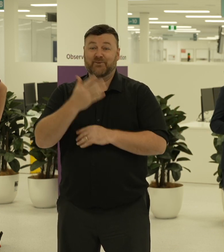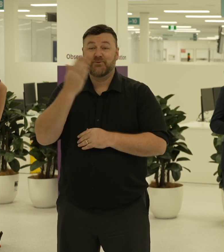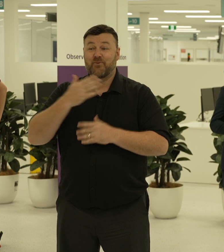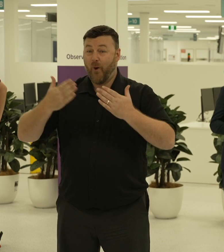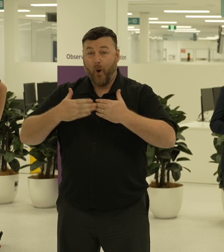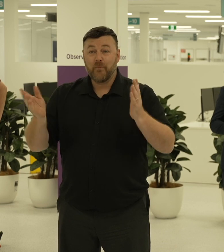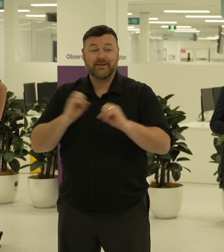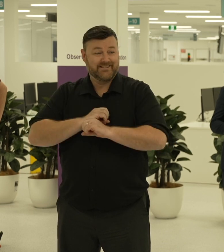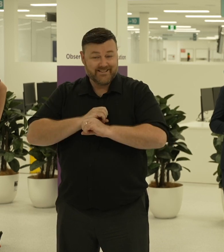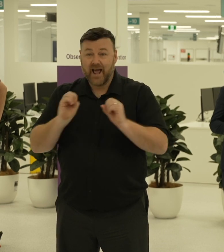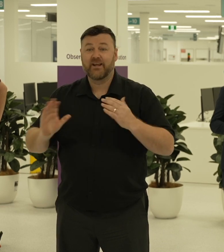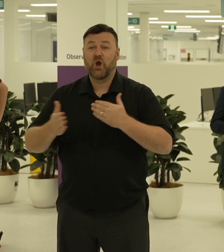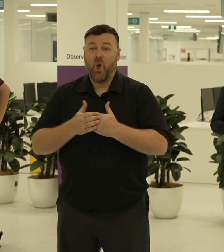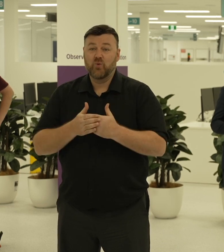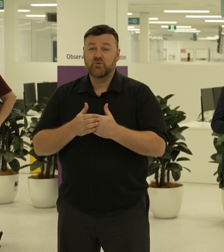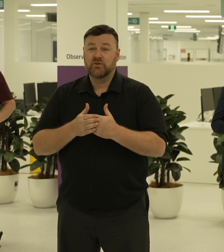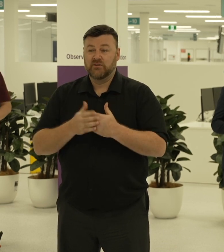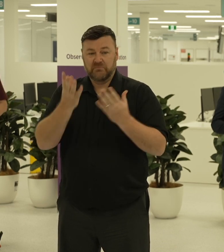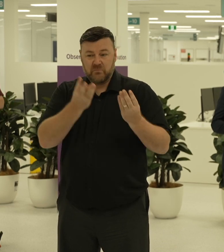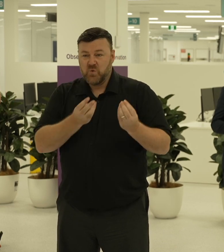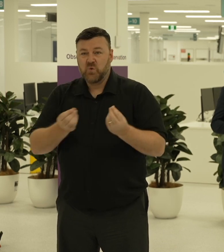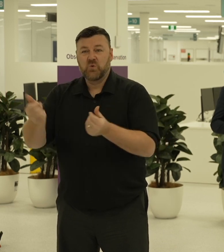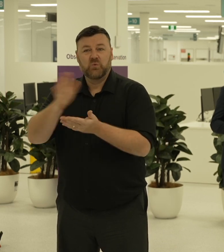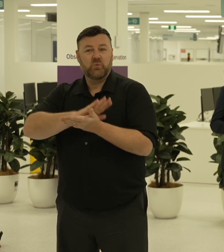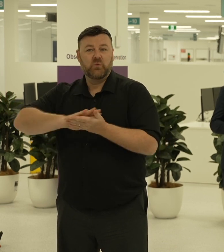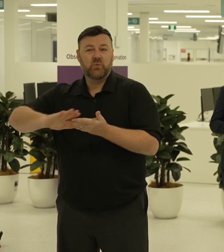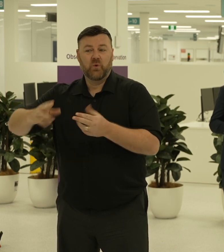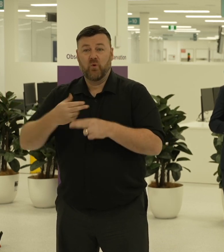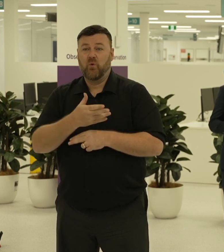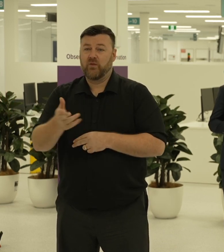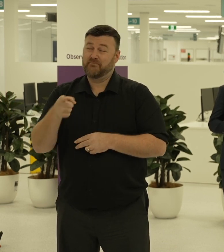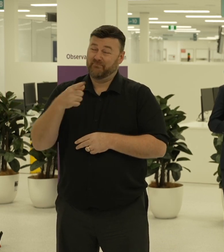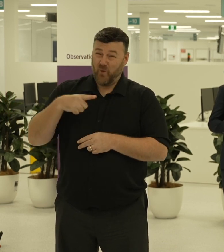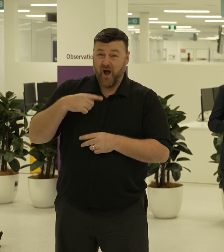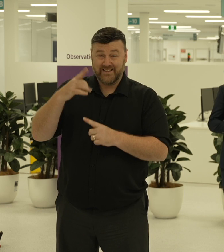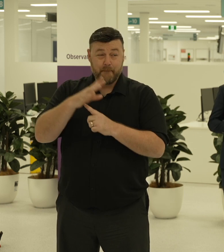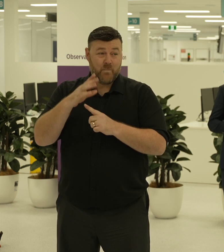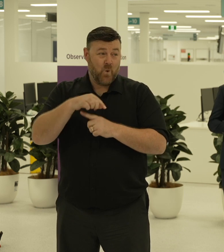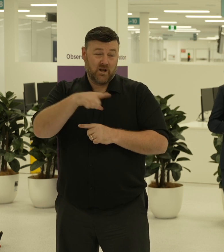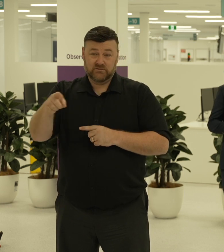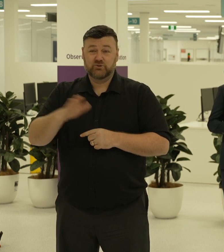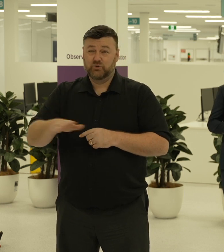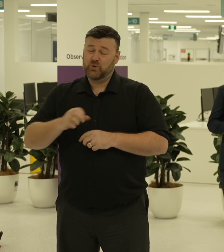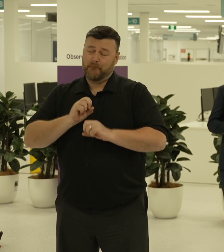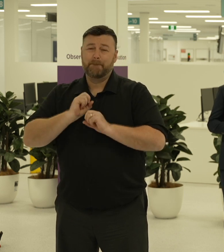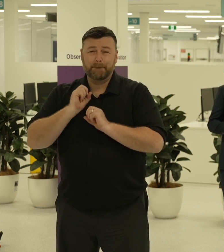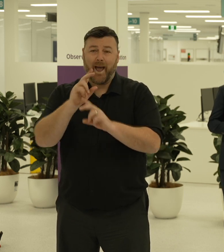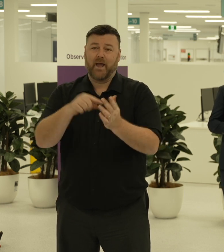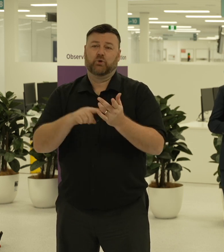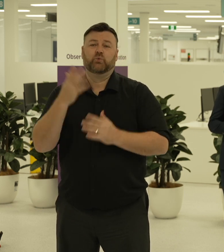open. Disruption has been minimal, and it's been incredibly important because getting kids back at school was a